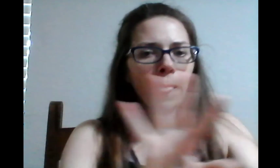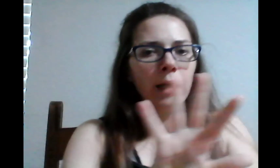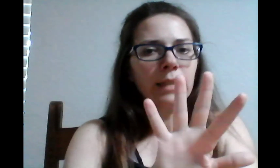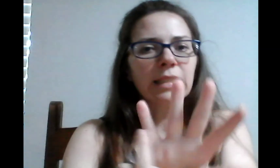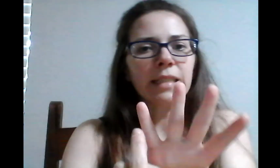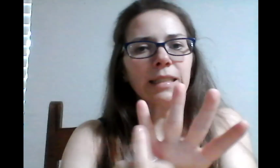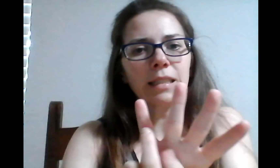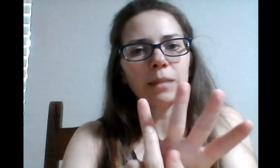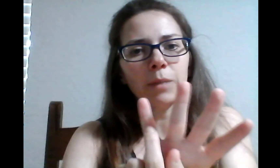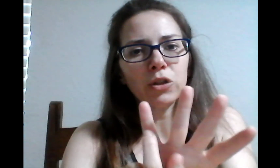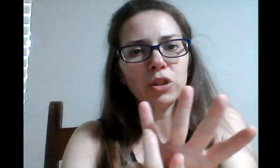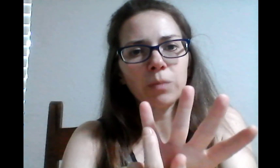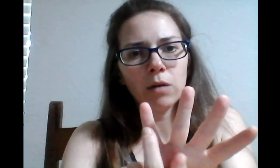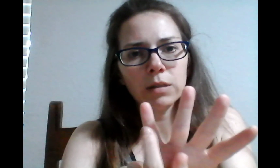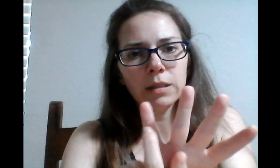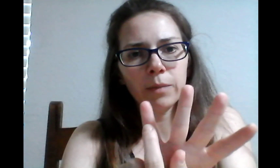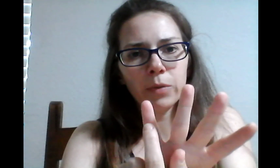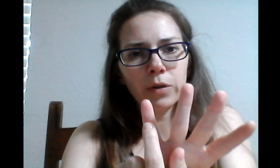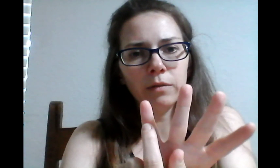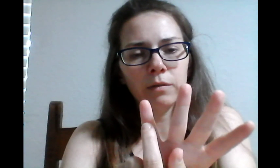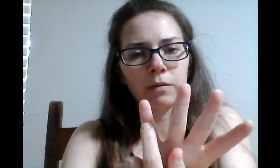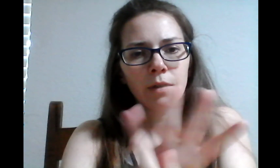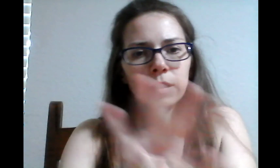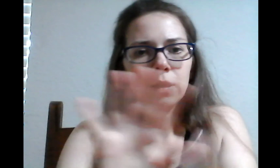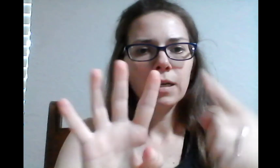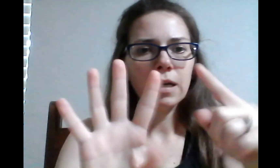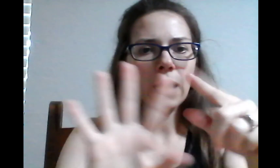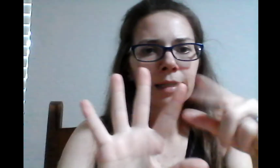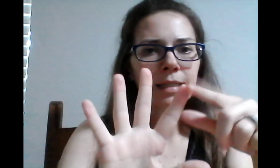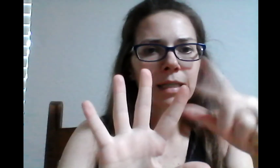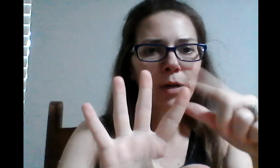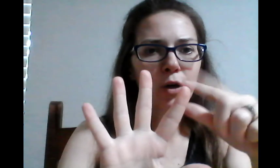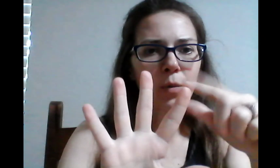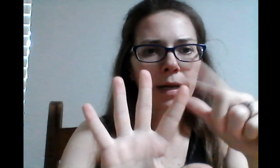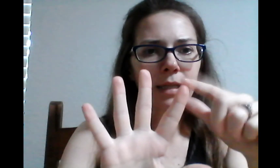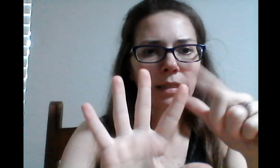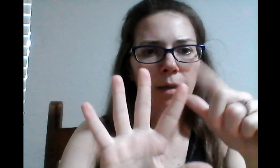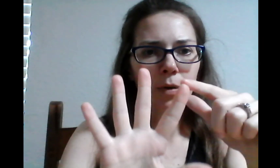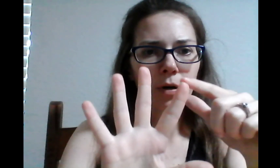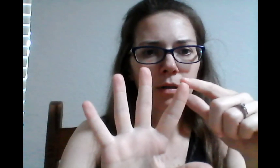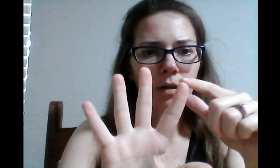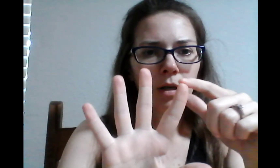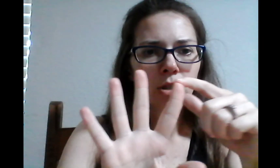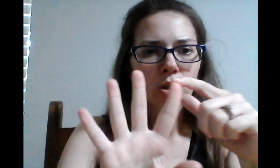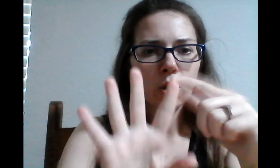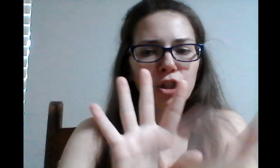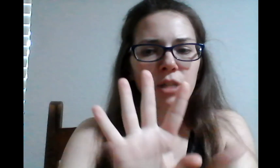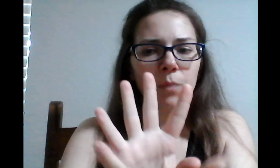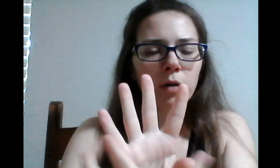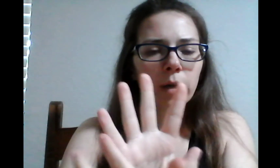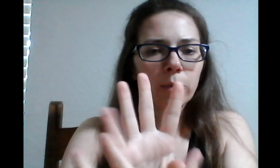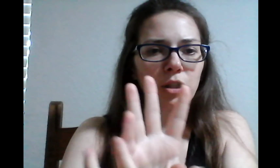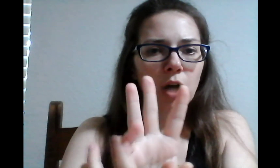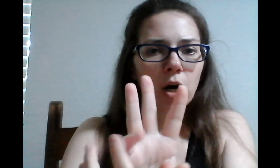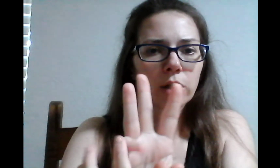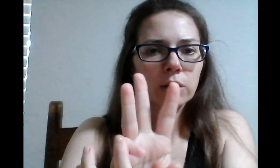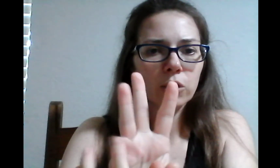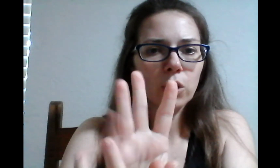is 6 is going to be your smallest number. 9 is going to be your biggest number. So your small number starts, you're going